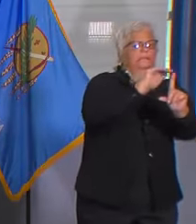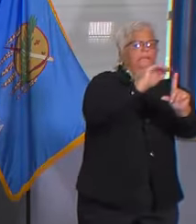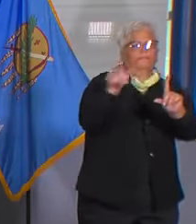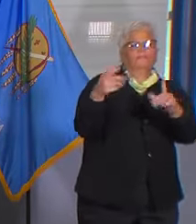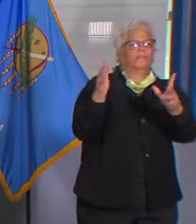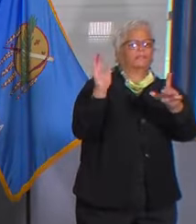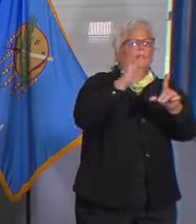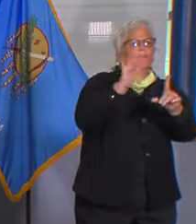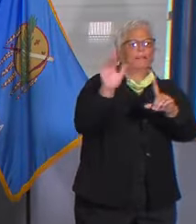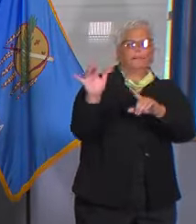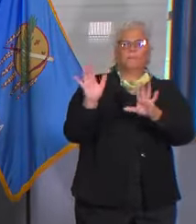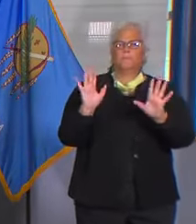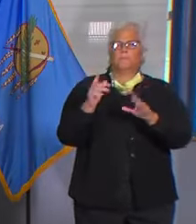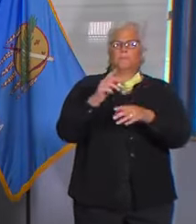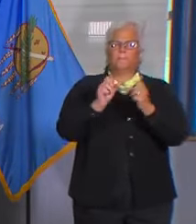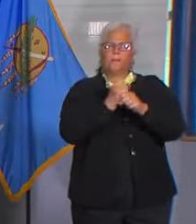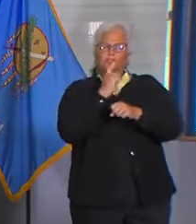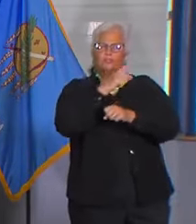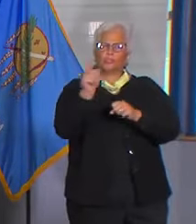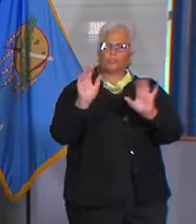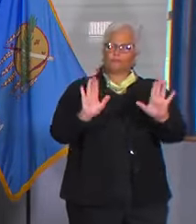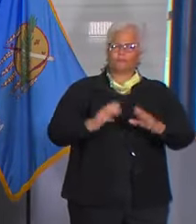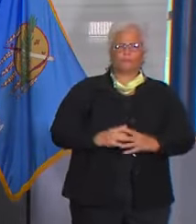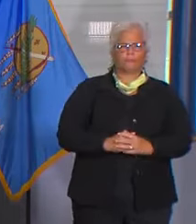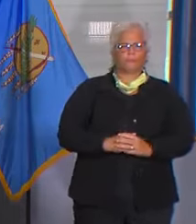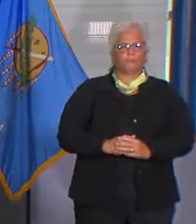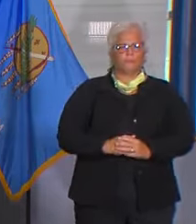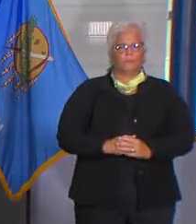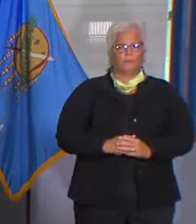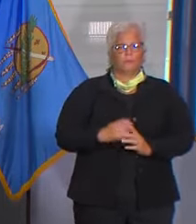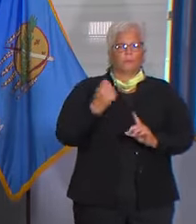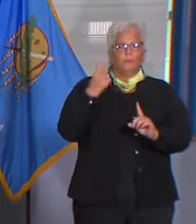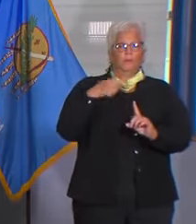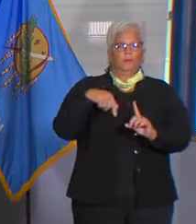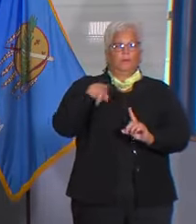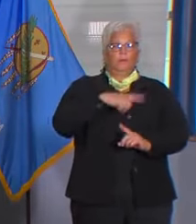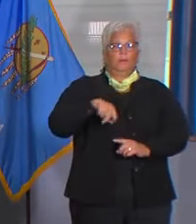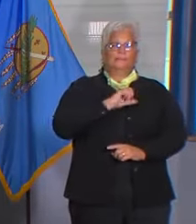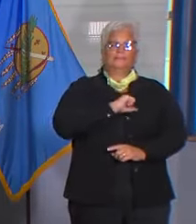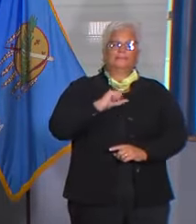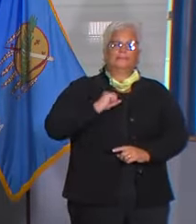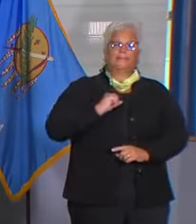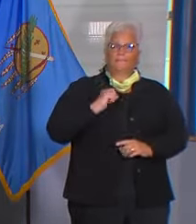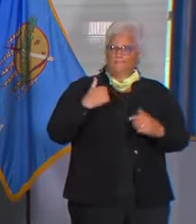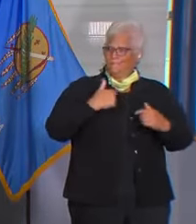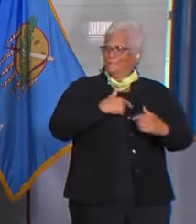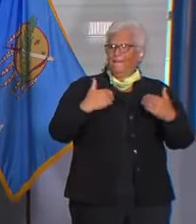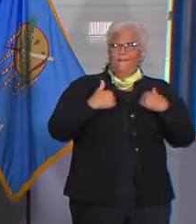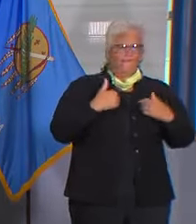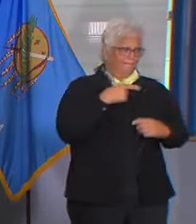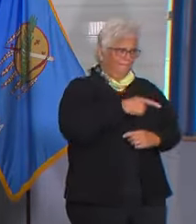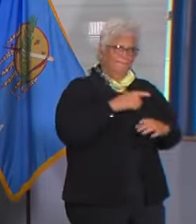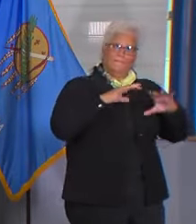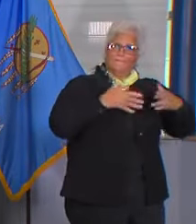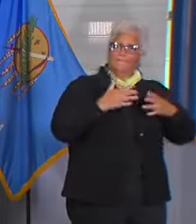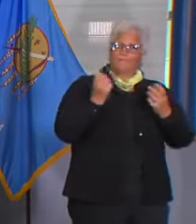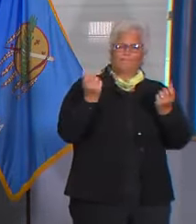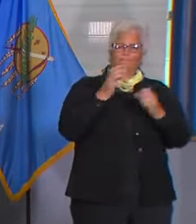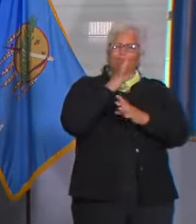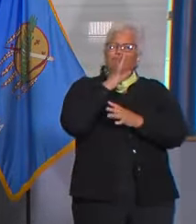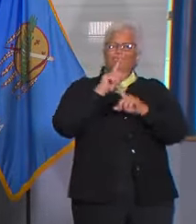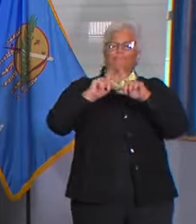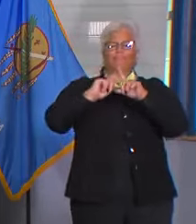We have staff who speak Spanish, Burmese, and Zomi to meet the needs of our largest non-English speaking communities.